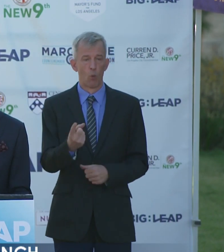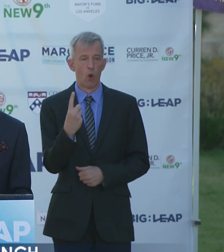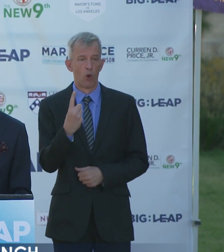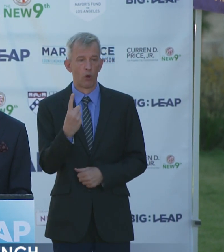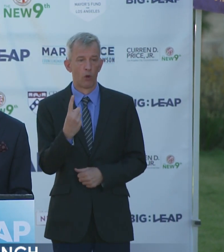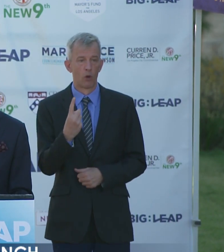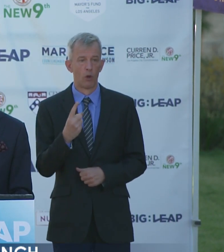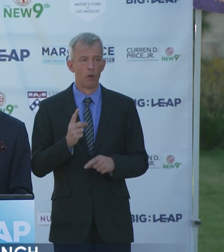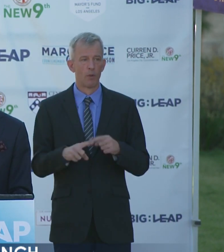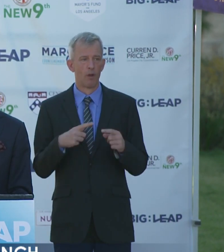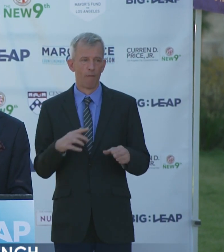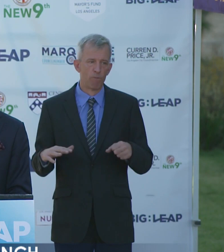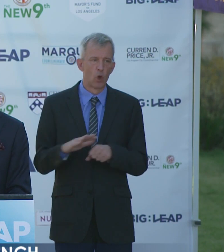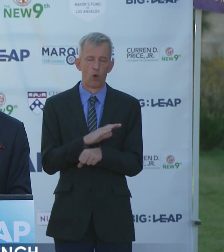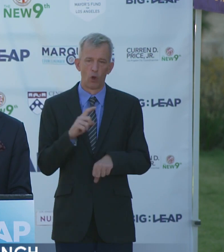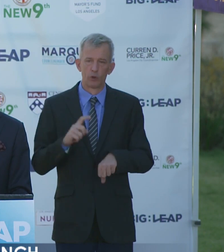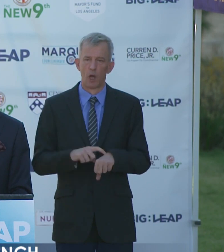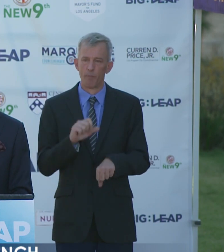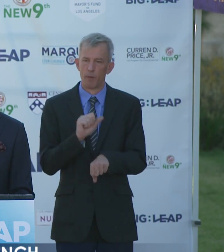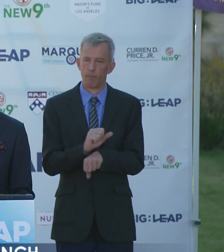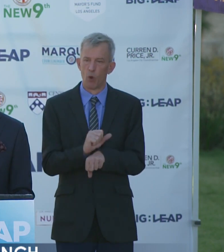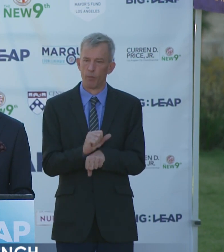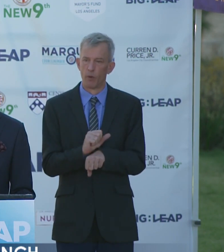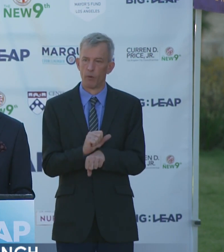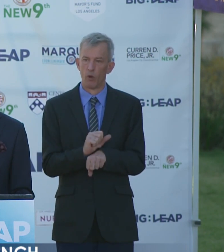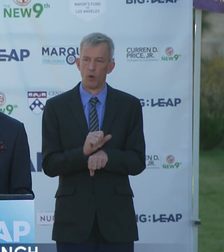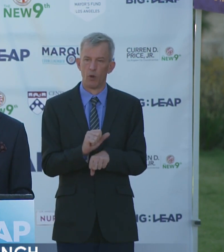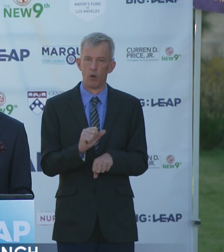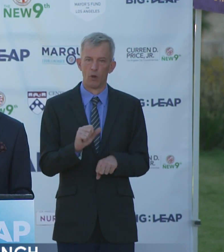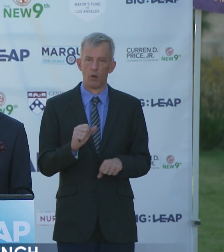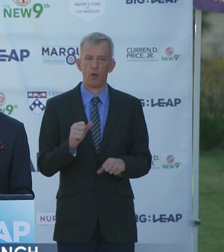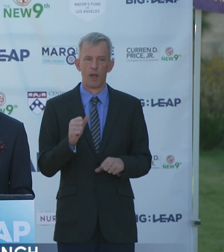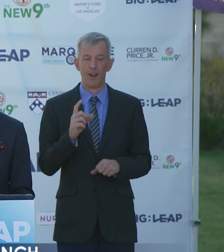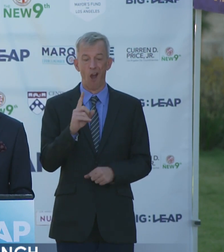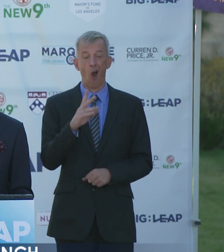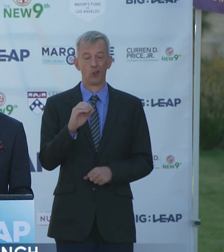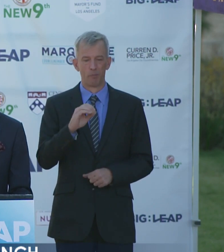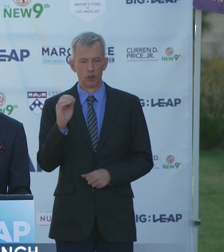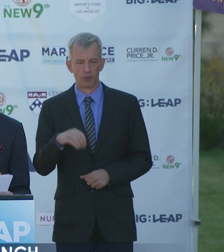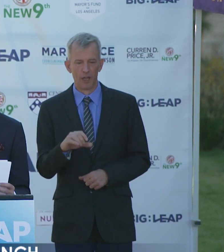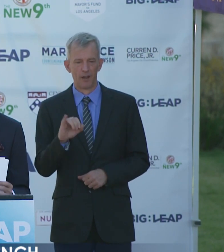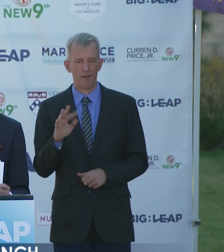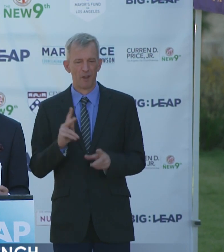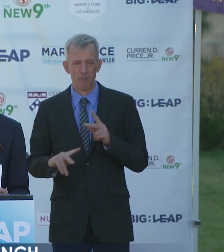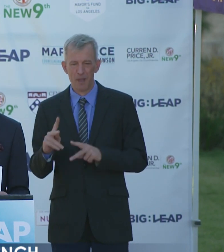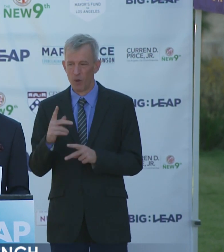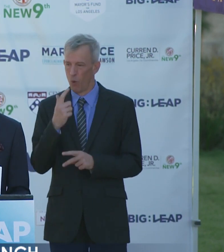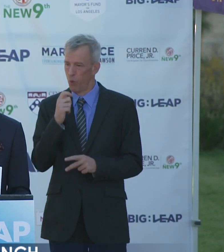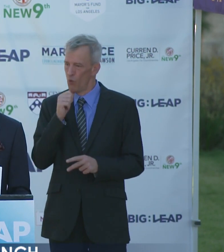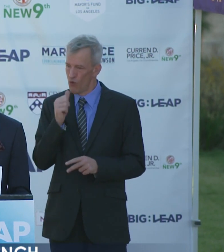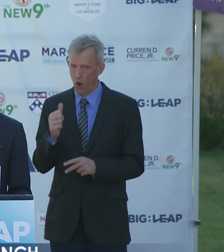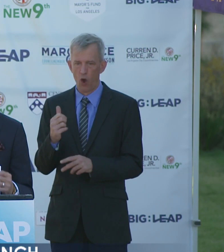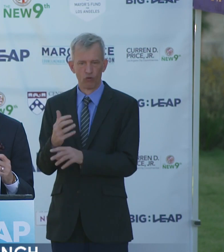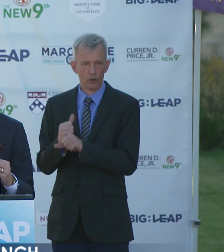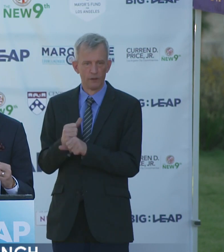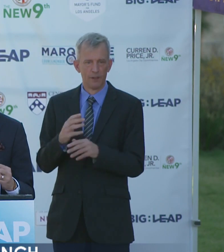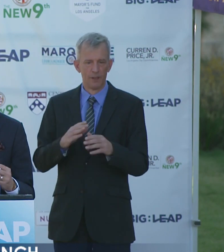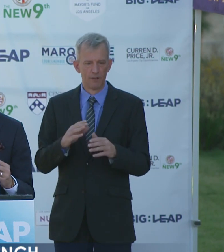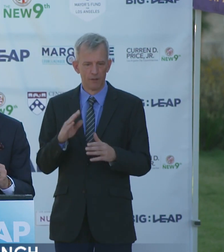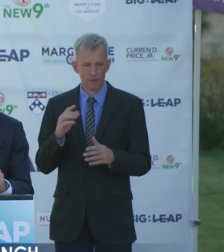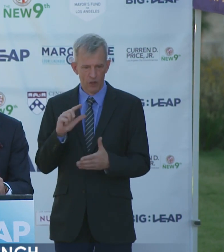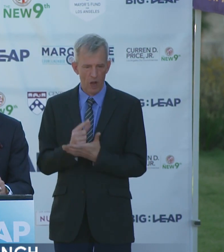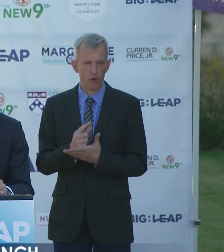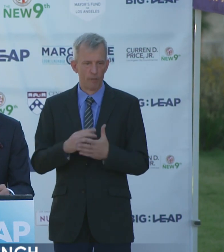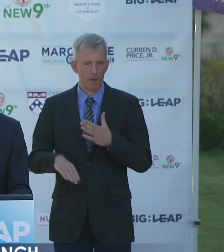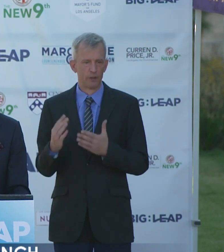get full-time employment more than twice the rate of non-recipients. There's so many myths about poverty. People say if you give poor